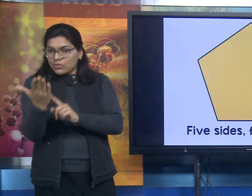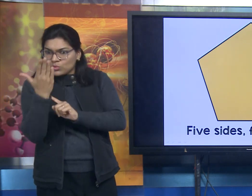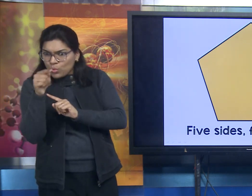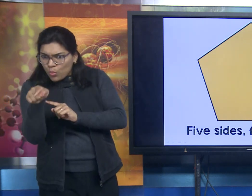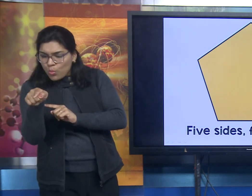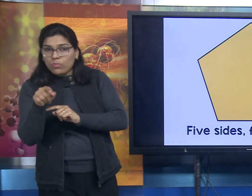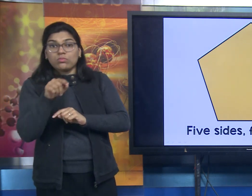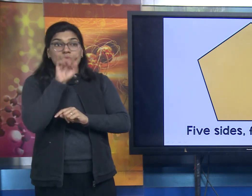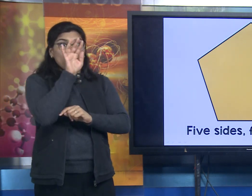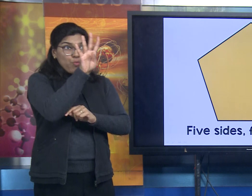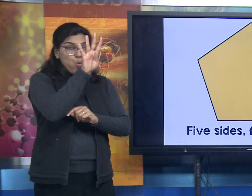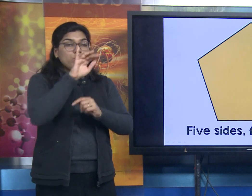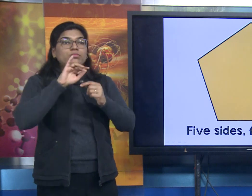in any figure, if you see